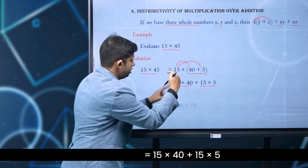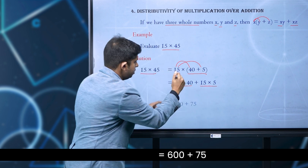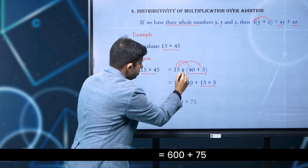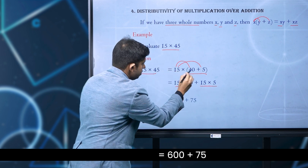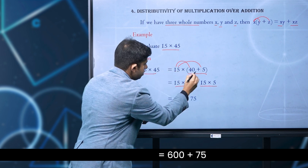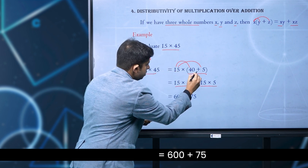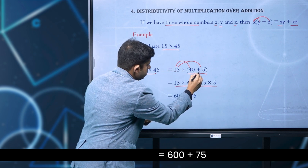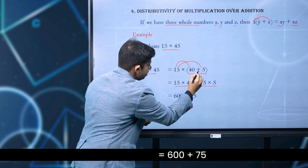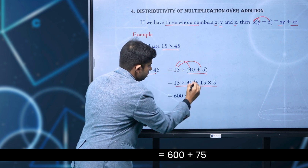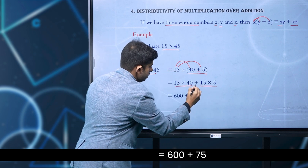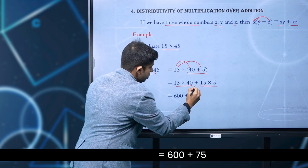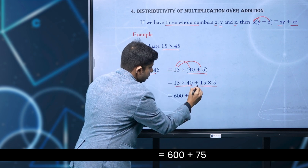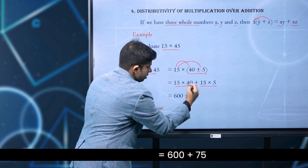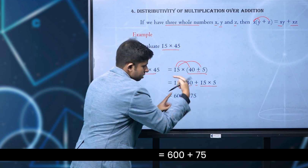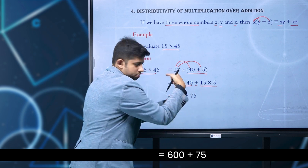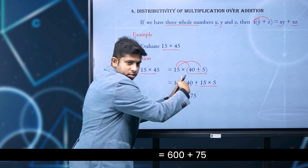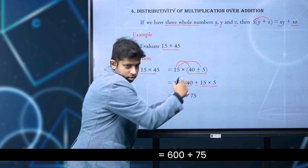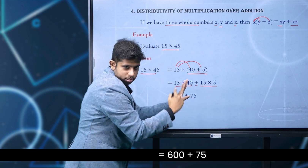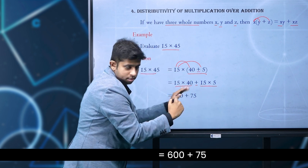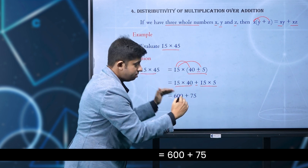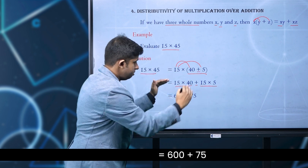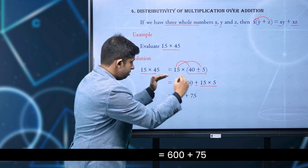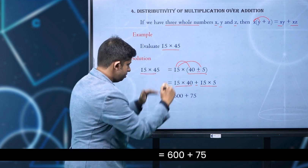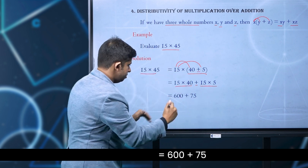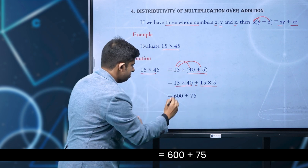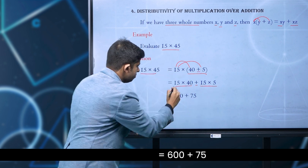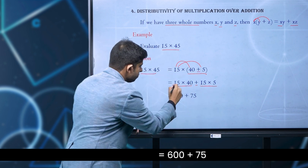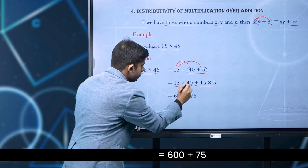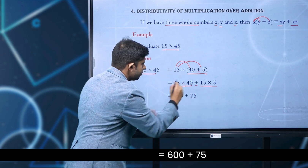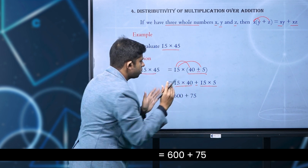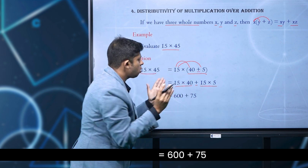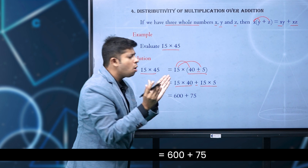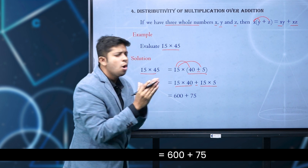which is equal to 600 plus 75.